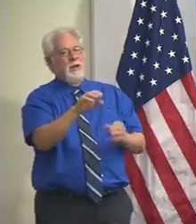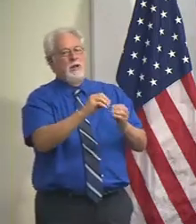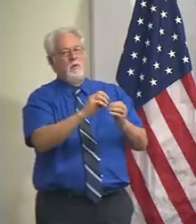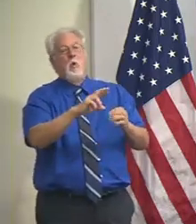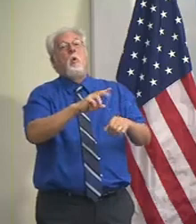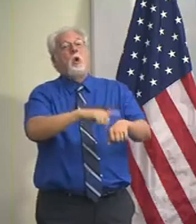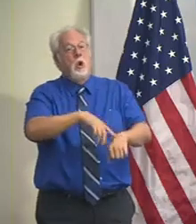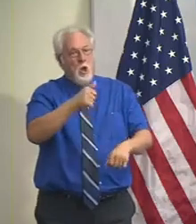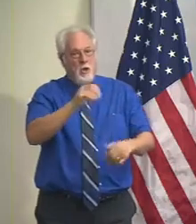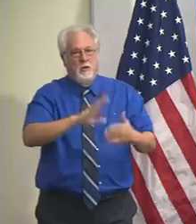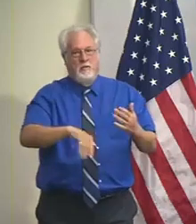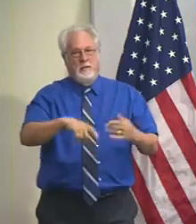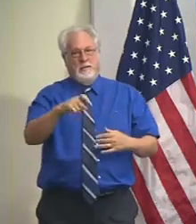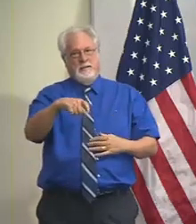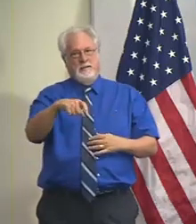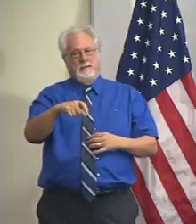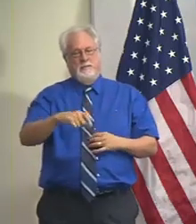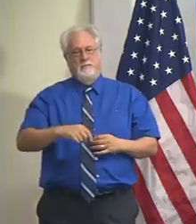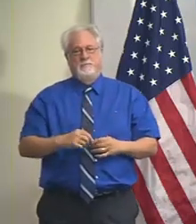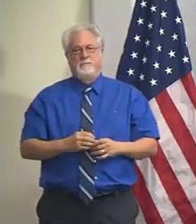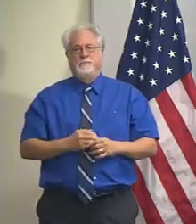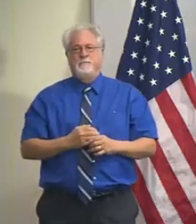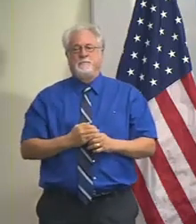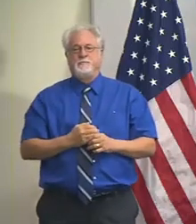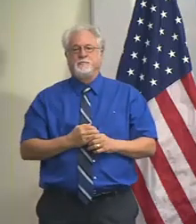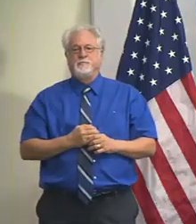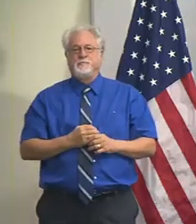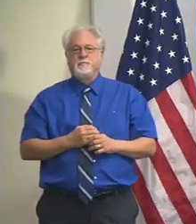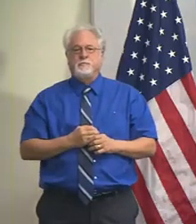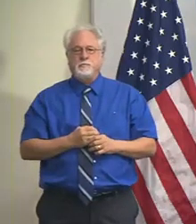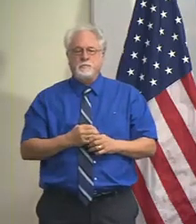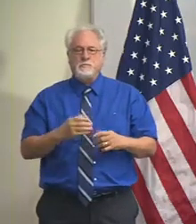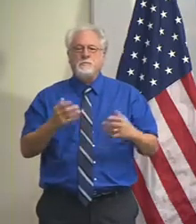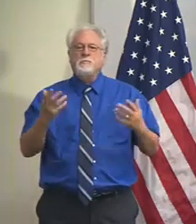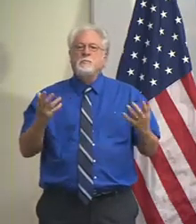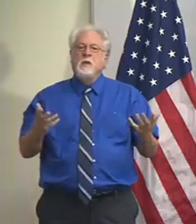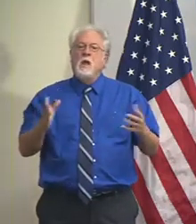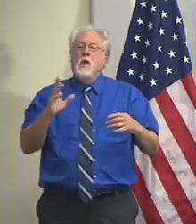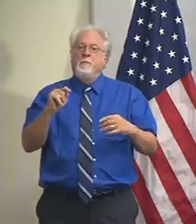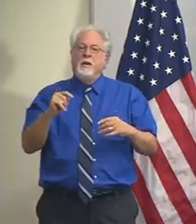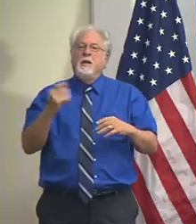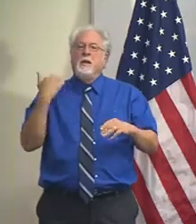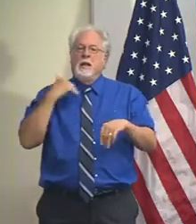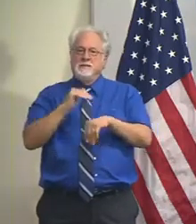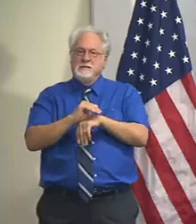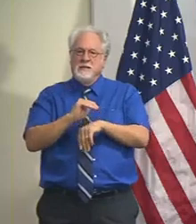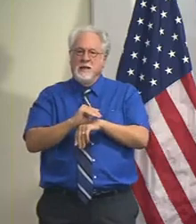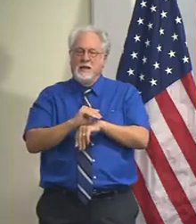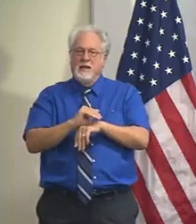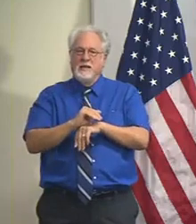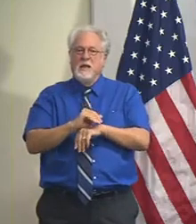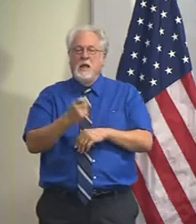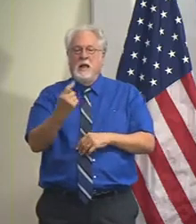longer than is absolutely necessary. But last night there were